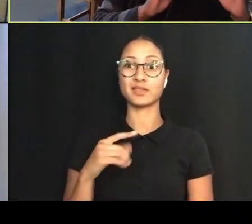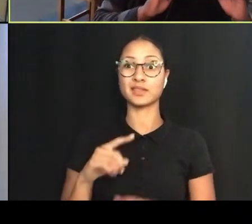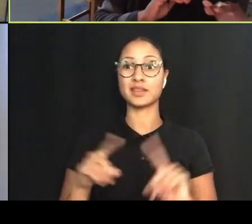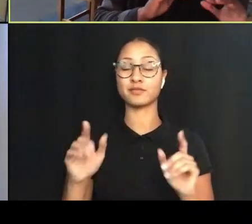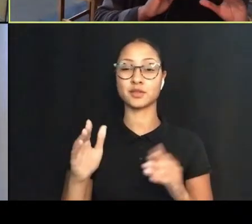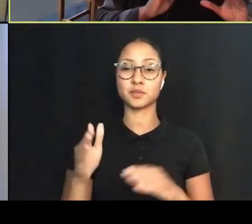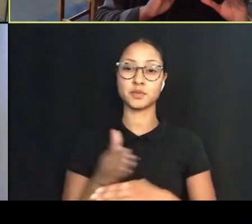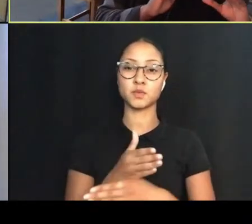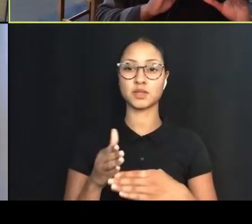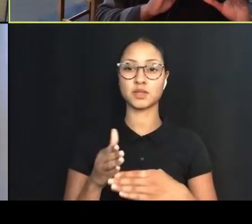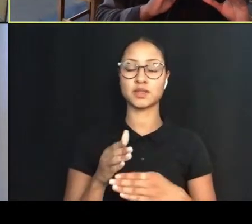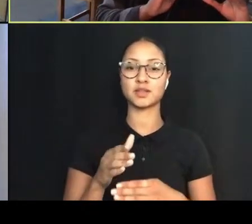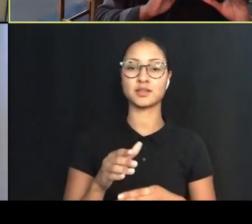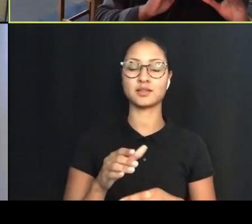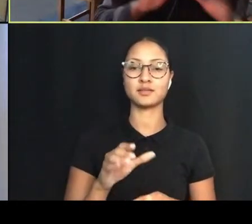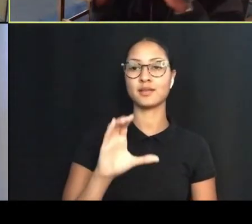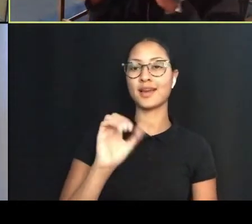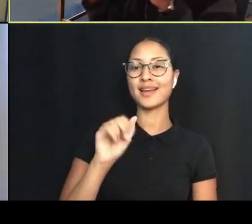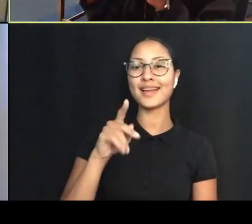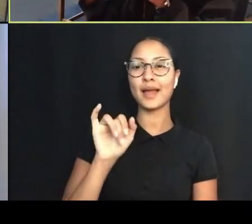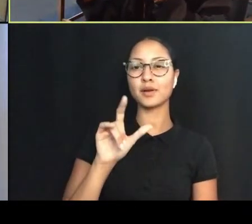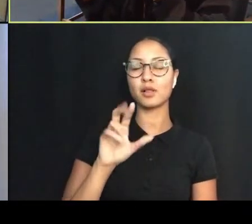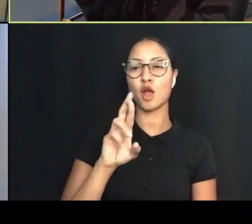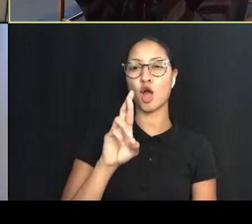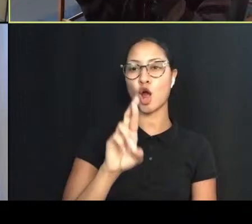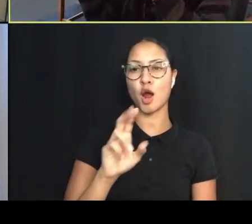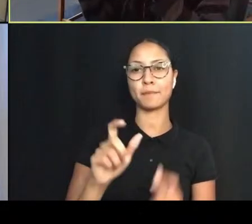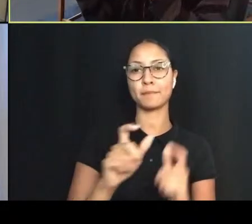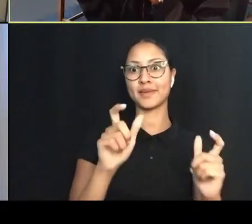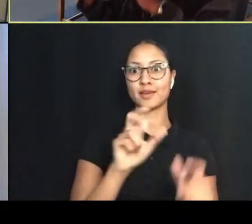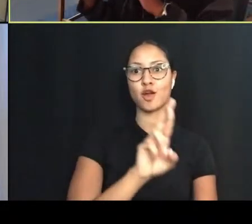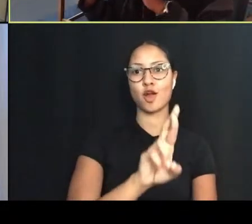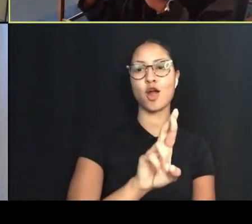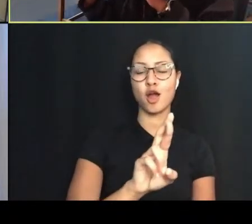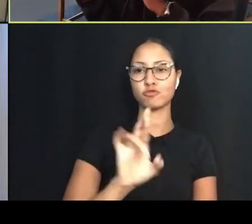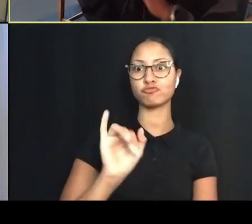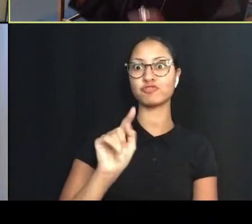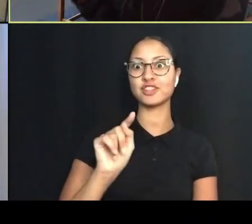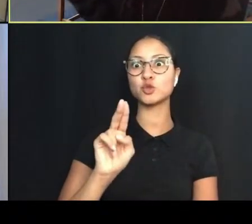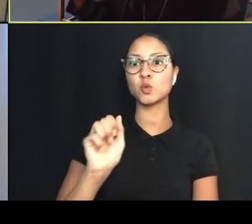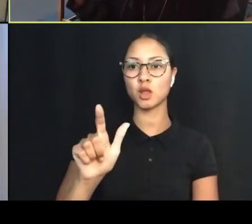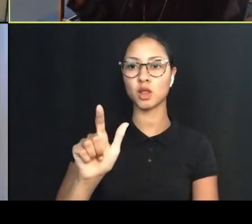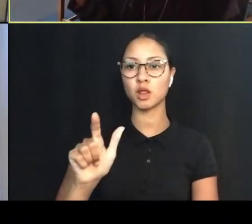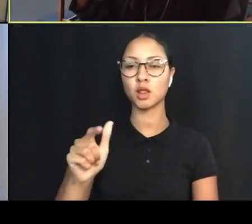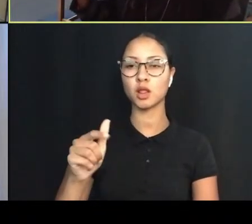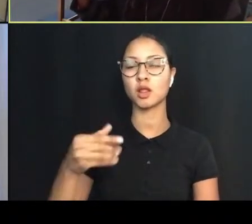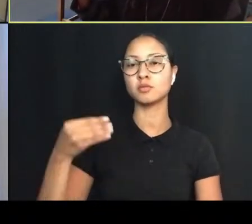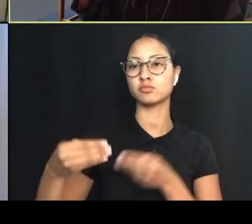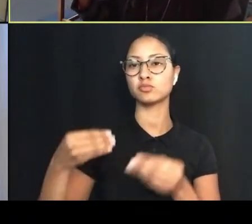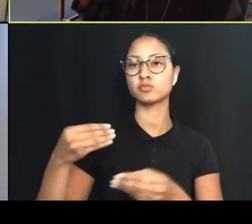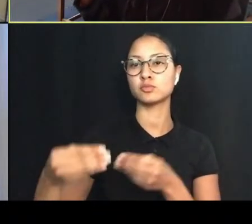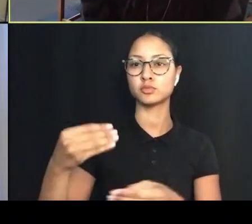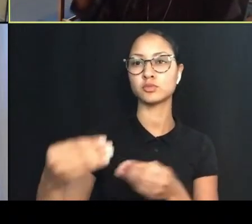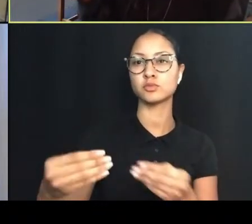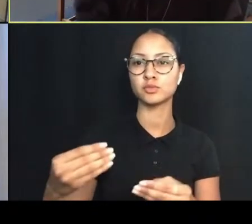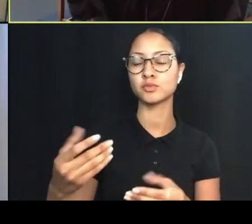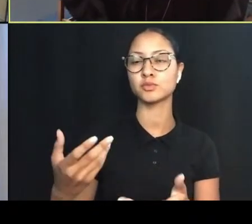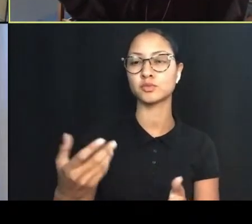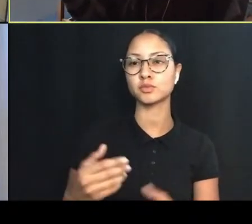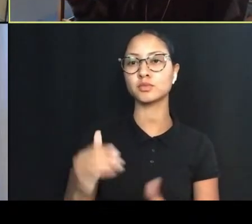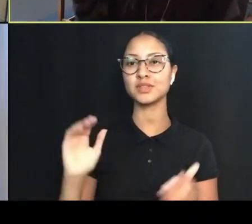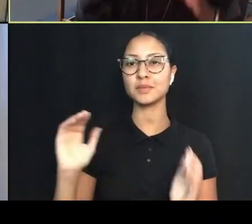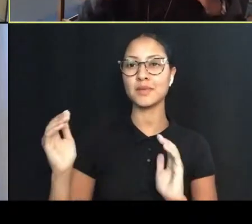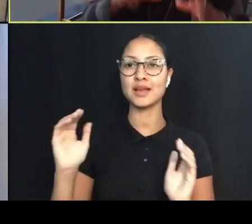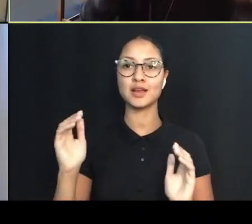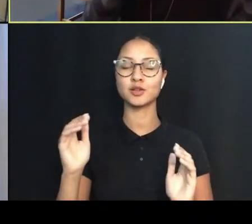is appropriate. Because I, in my art, am not all the time trying to do that.